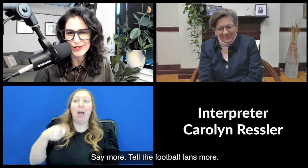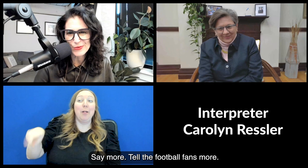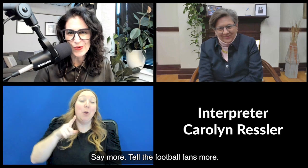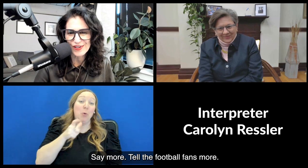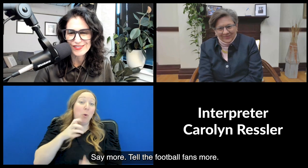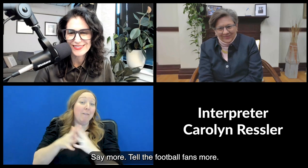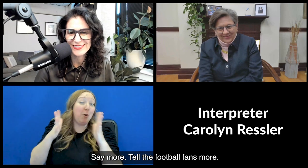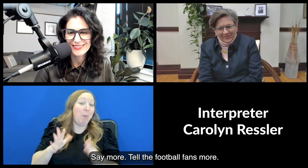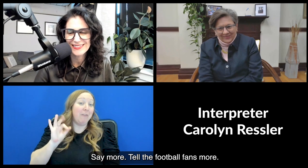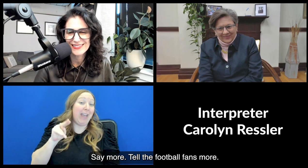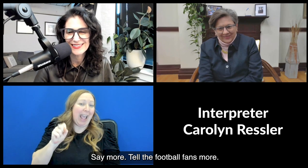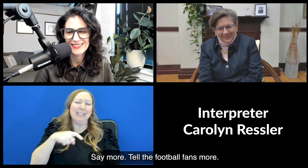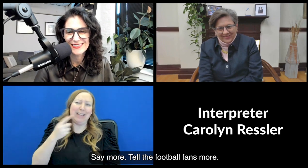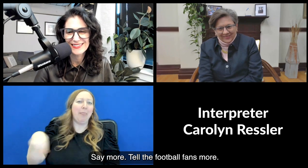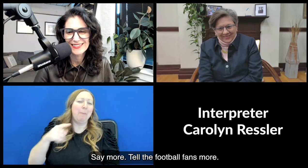football fans more.